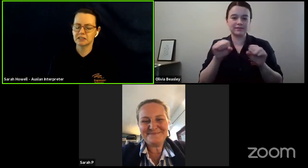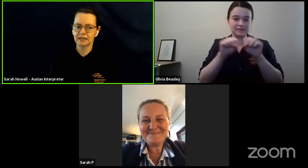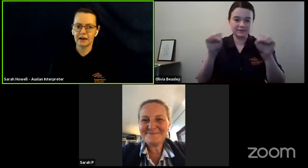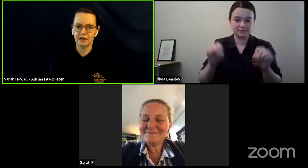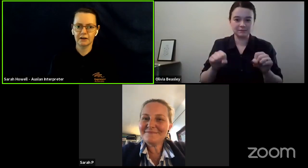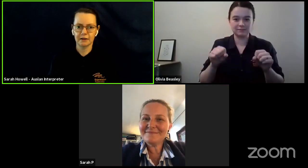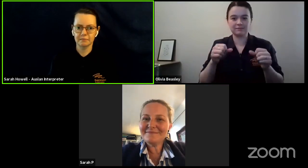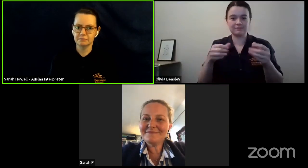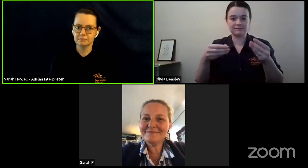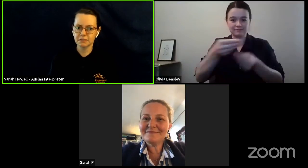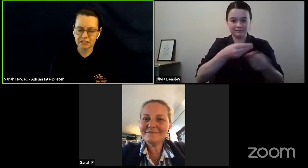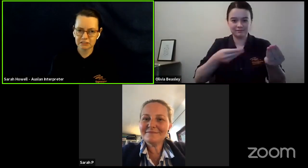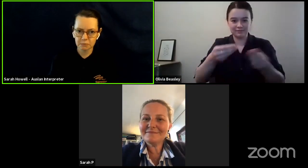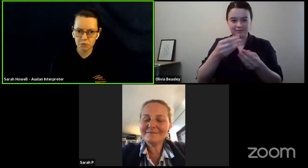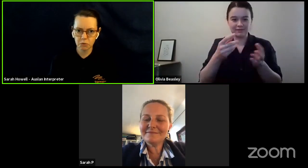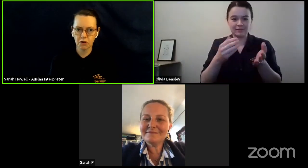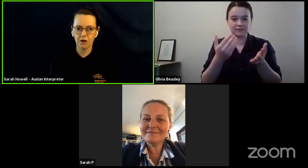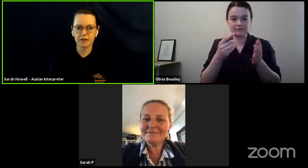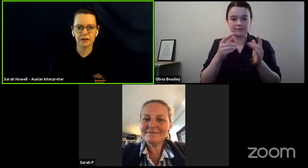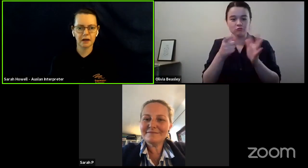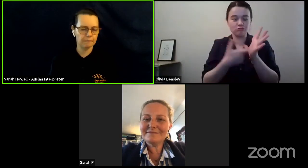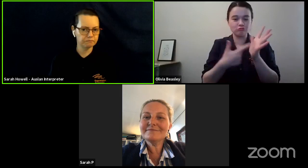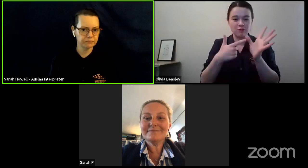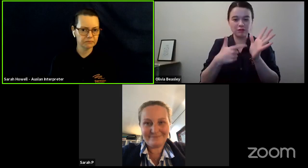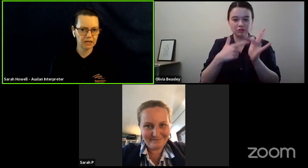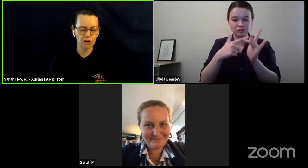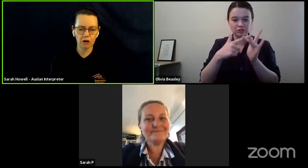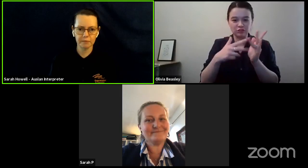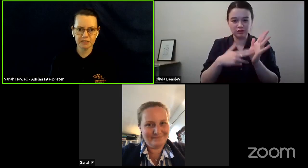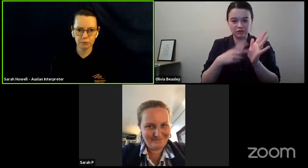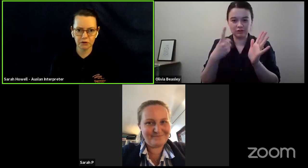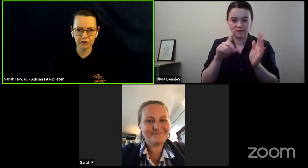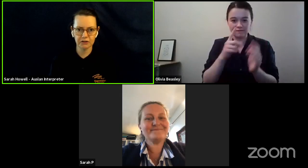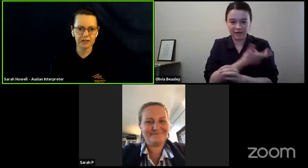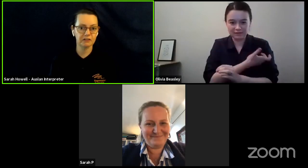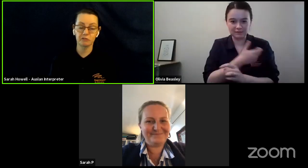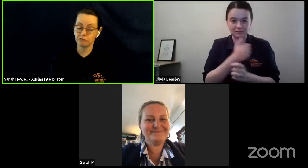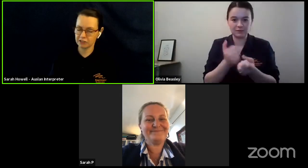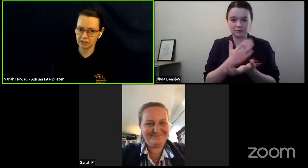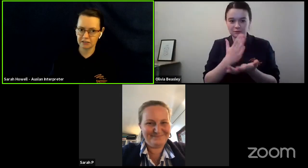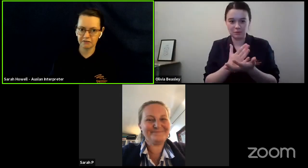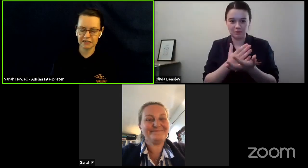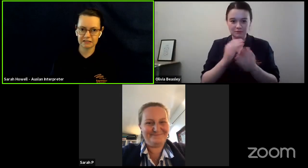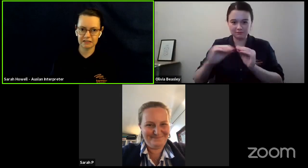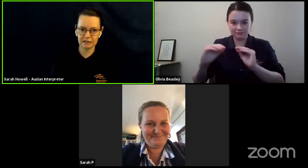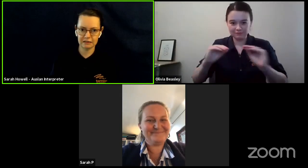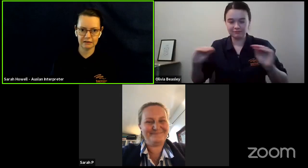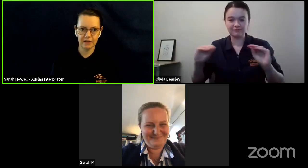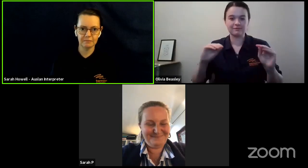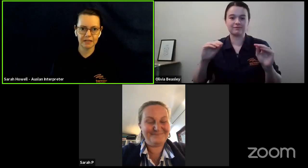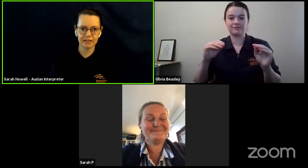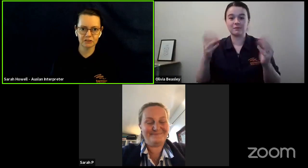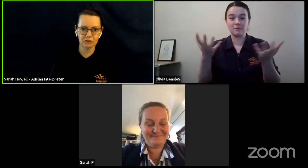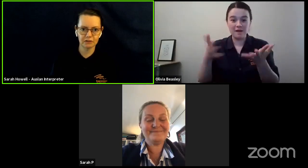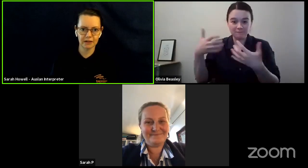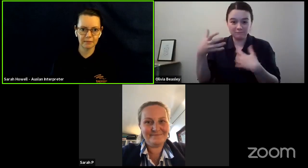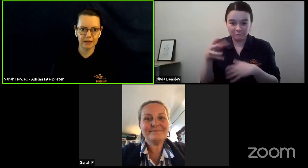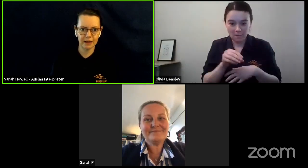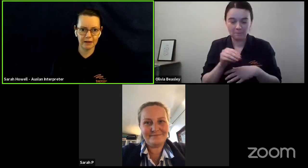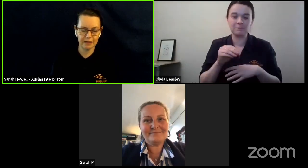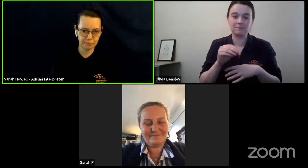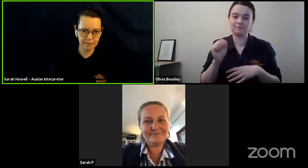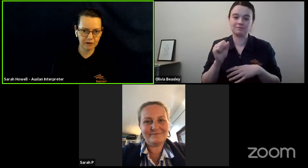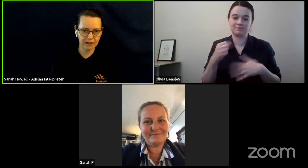That's interesting how systems work, economies work, and rationing the vaccine and making sure